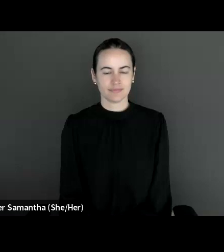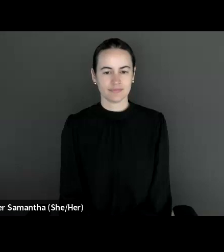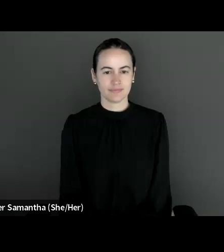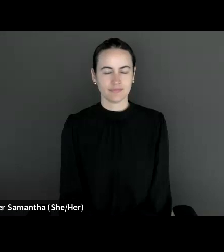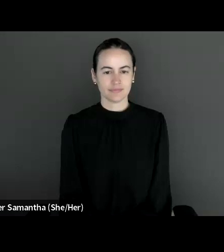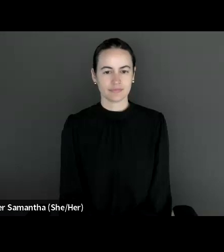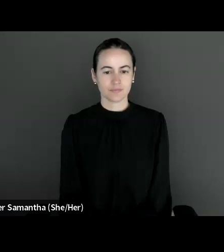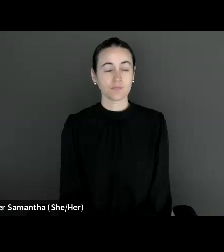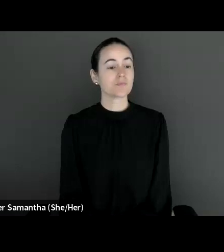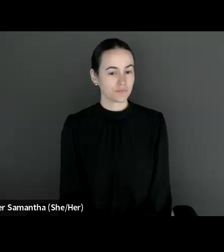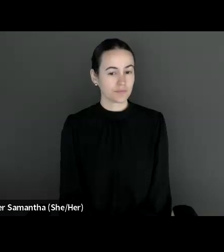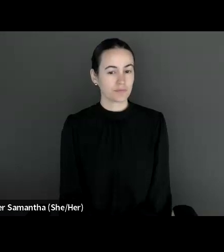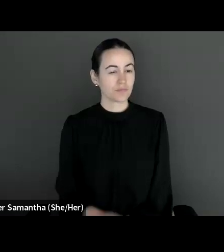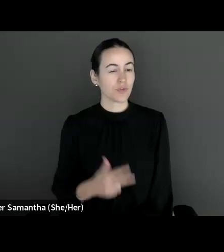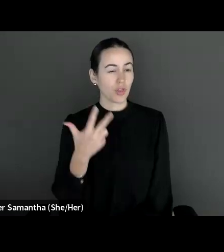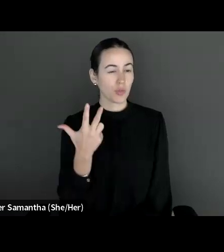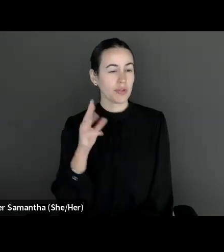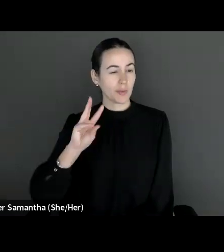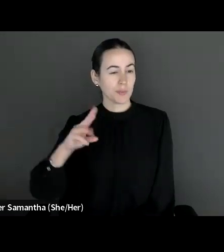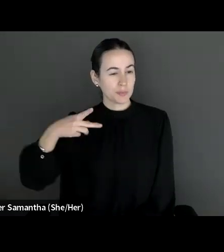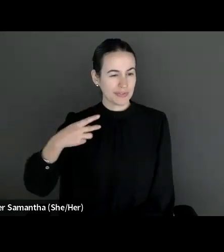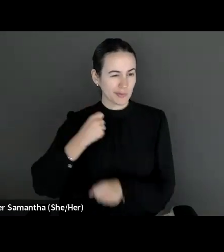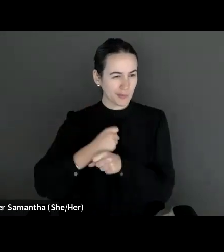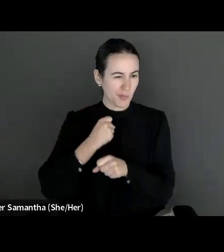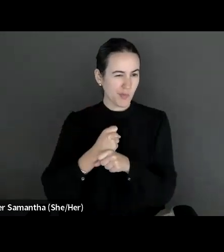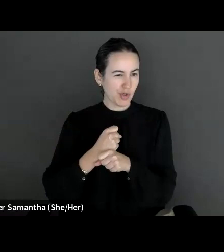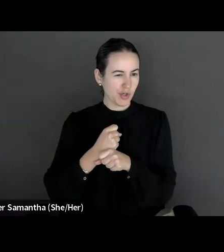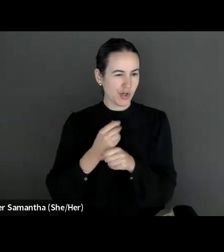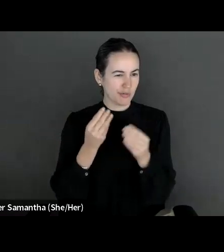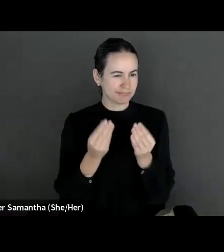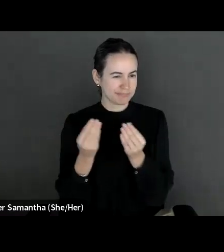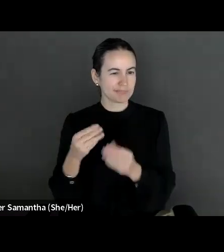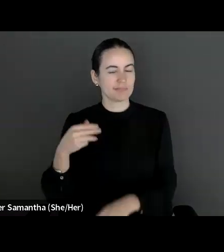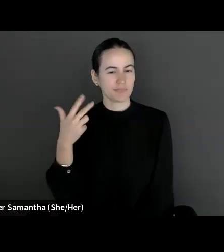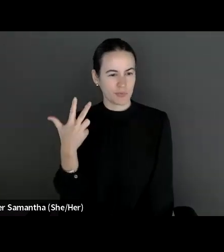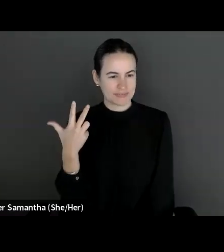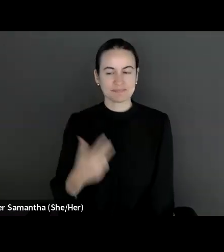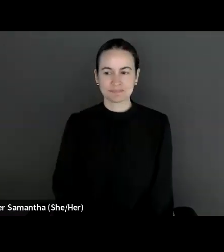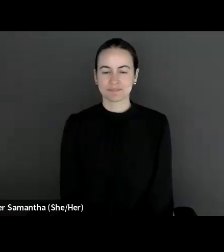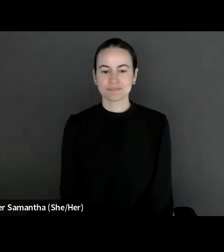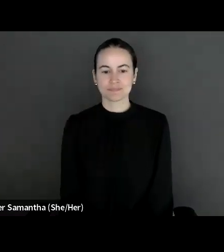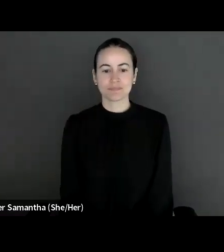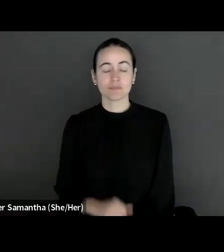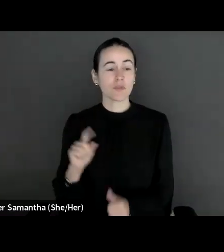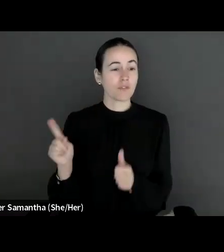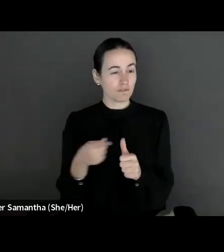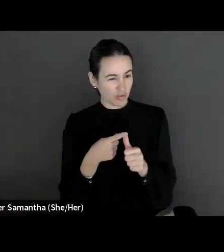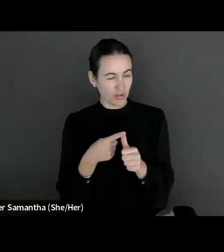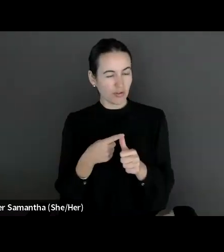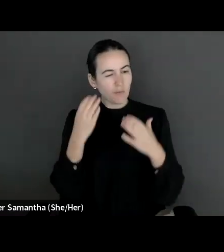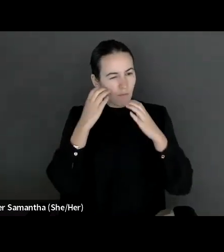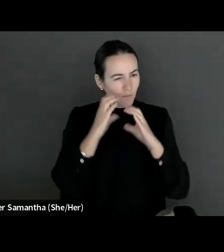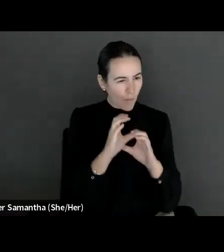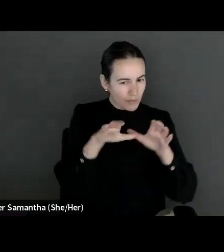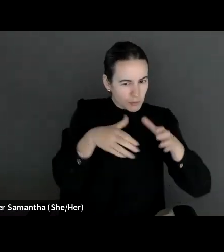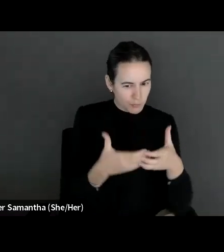All right, we had 3 work packages. And the very first one was that we organized a focus group with sign language teachers,